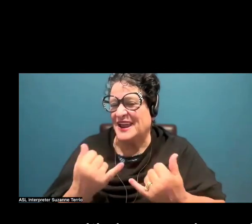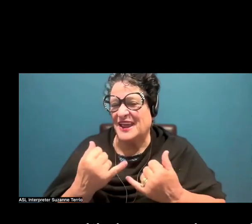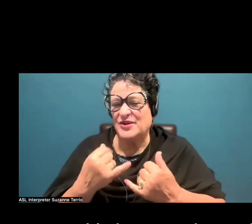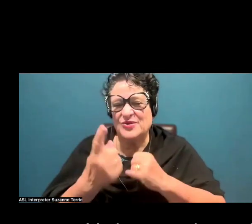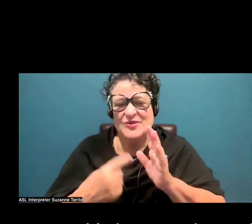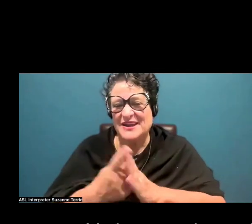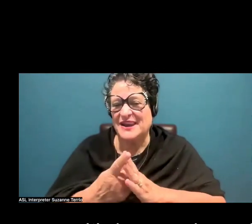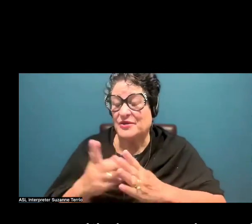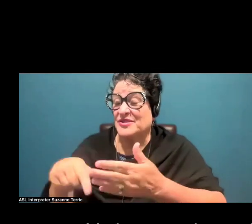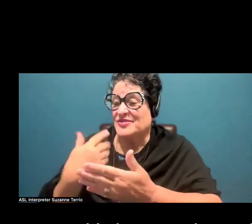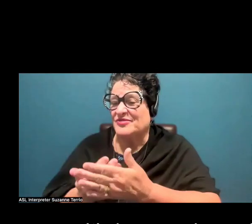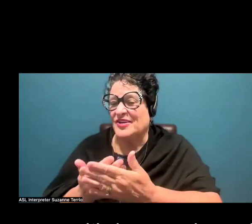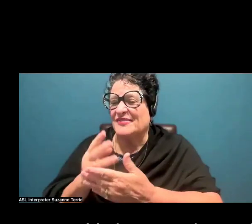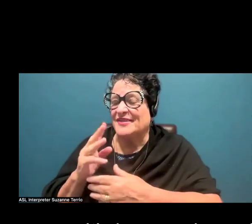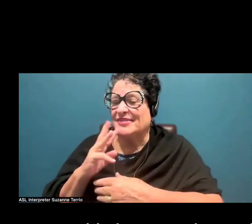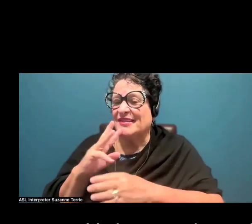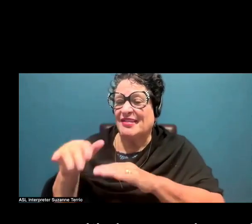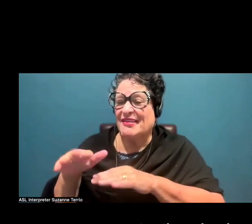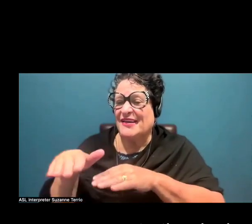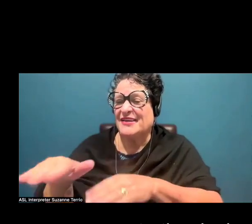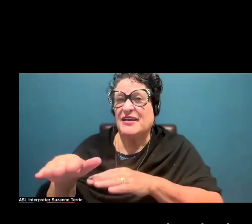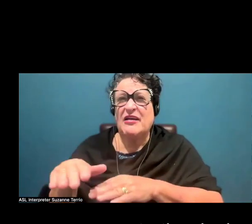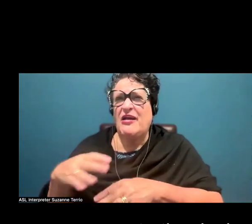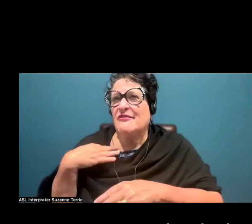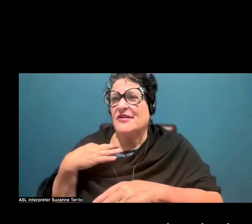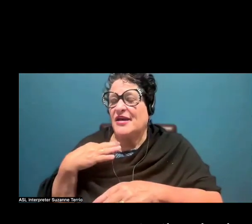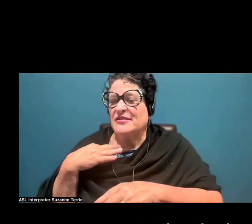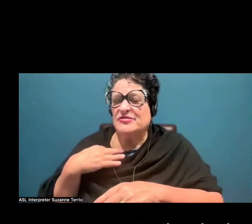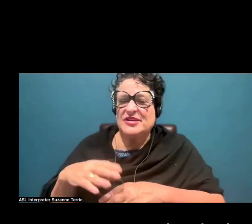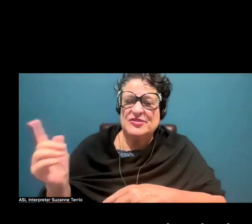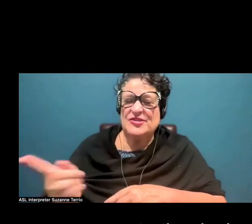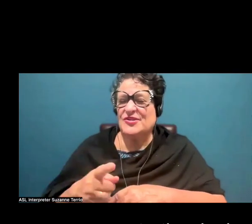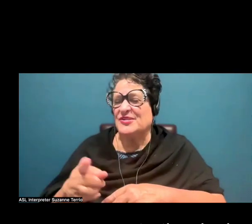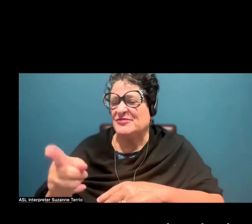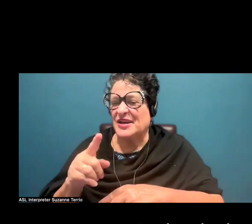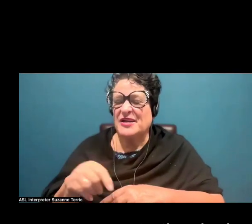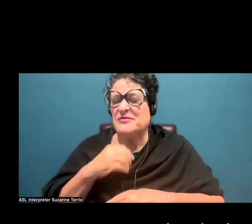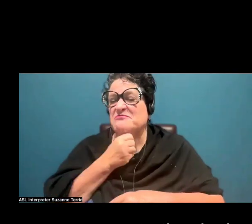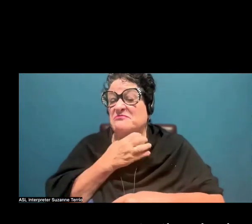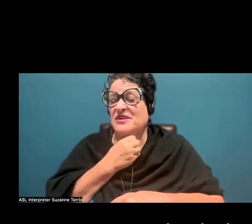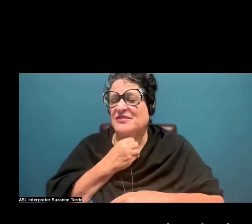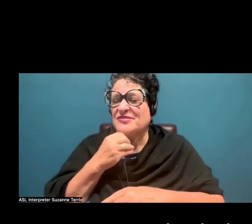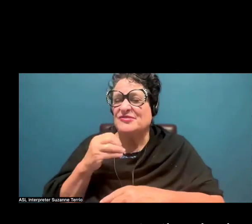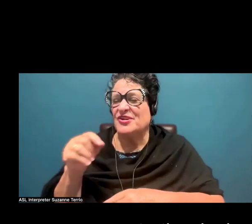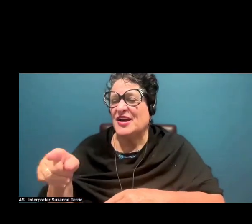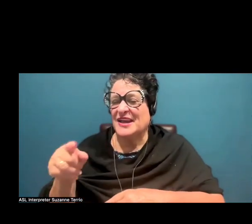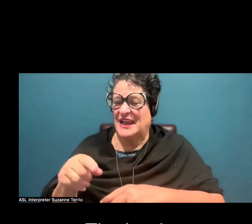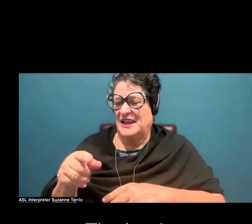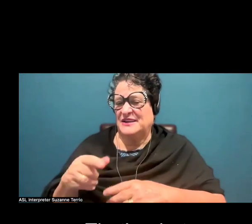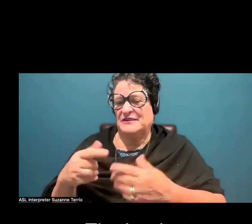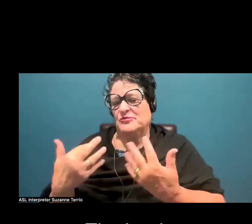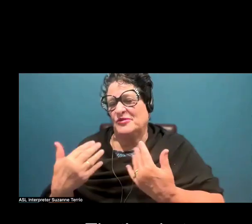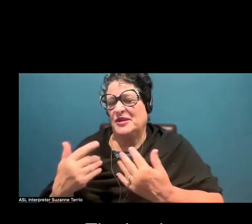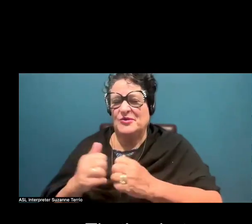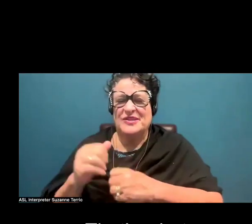since I arrived at the lake's edge, since a volunteer herded me up onto the deck at Bullfrogs and left me to wait with all the other VIPs. That's